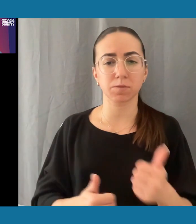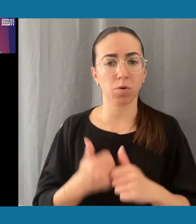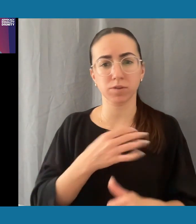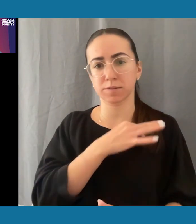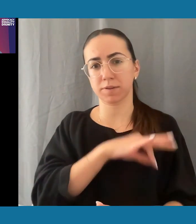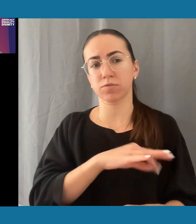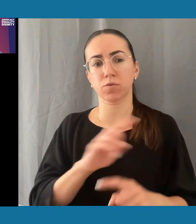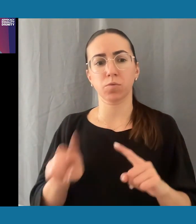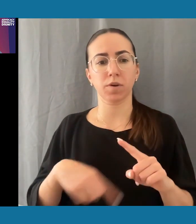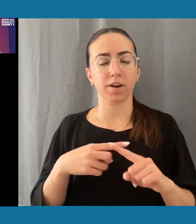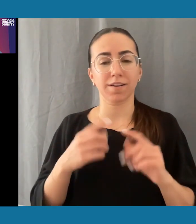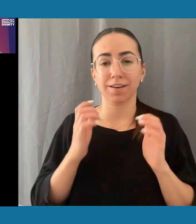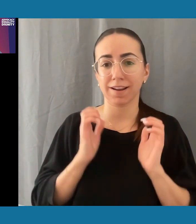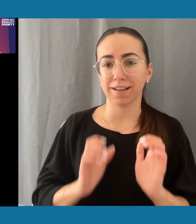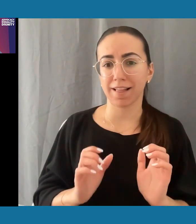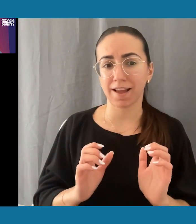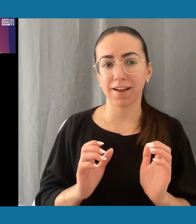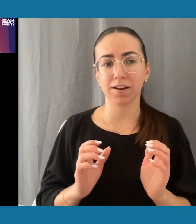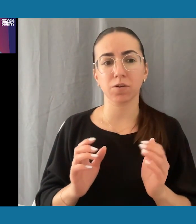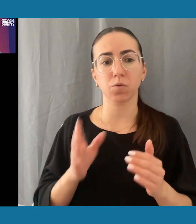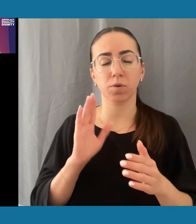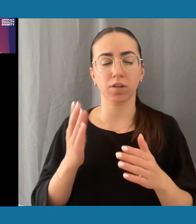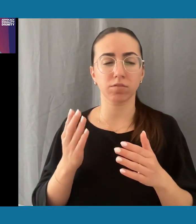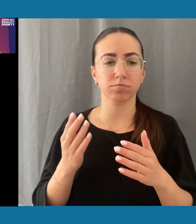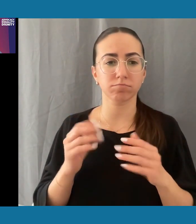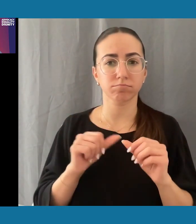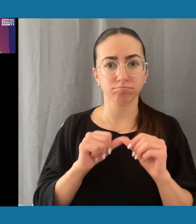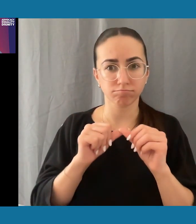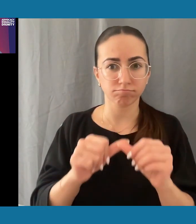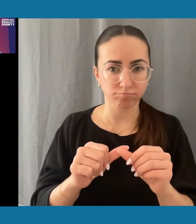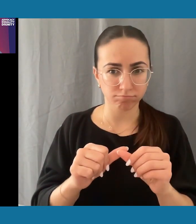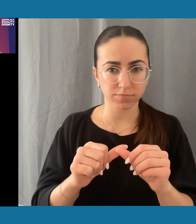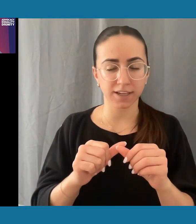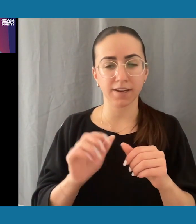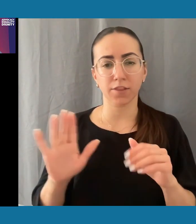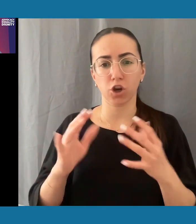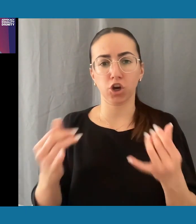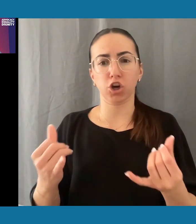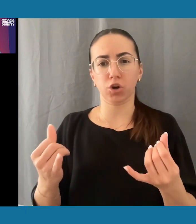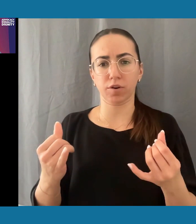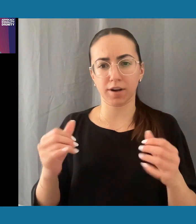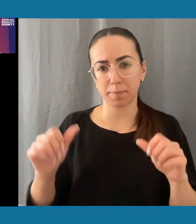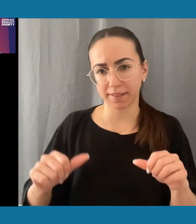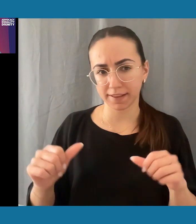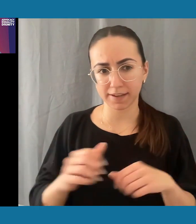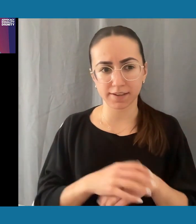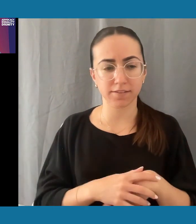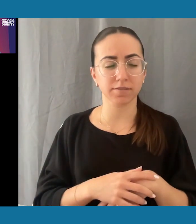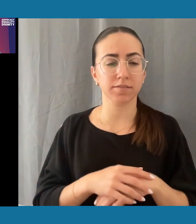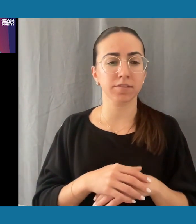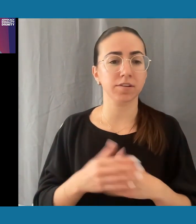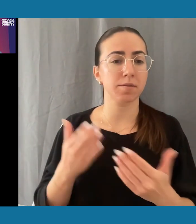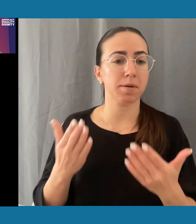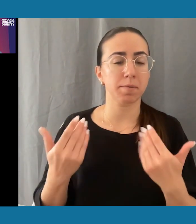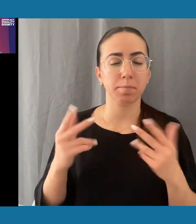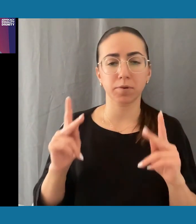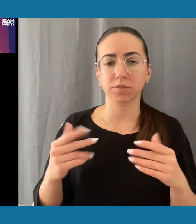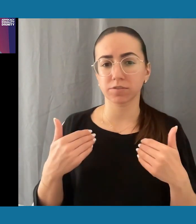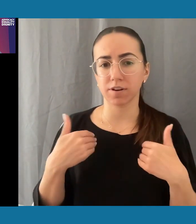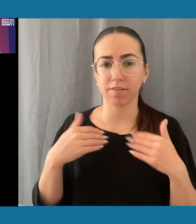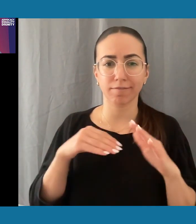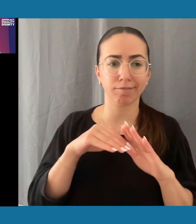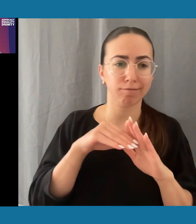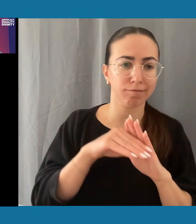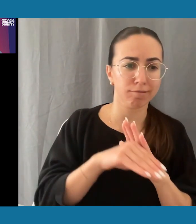is going to either increase or maintain their current capacity. So in situations where someone is having decline of capacity, for